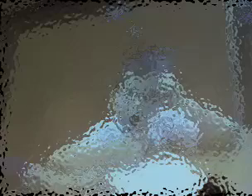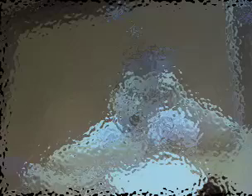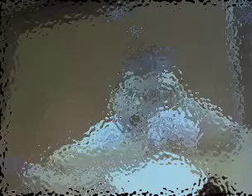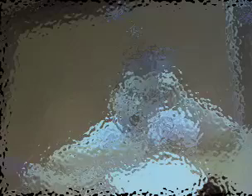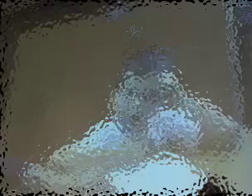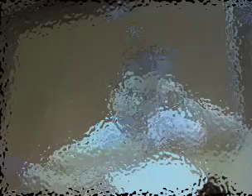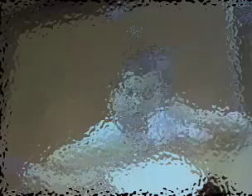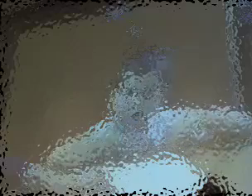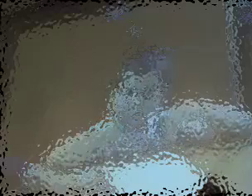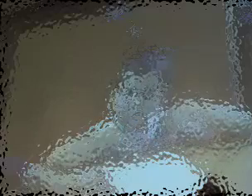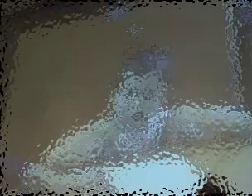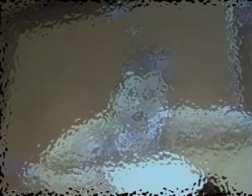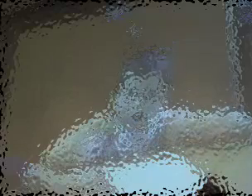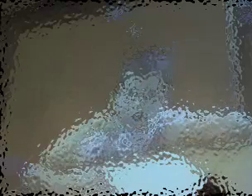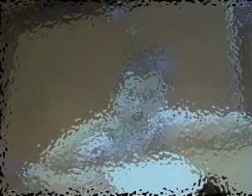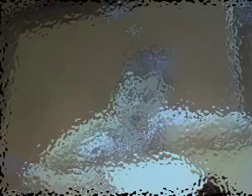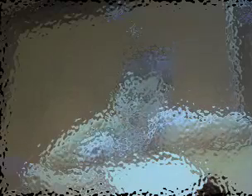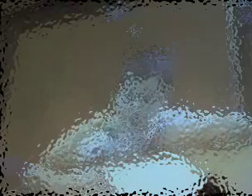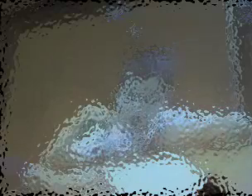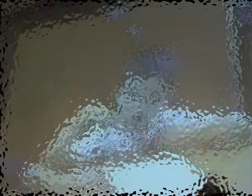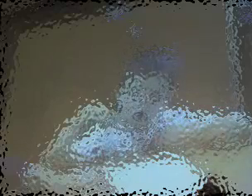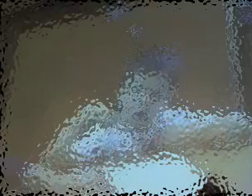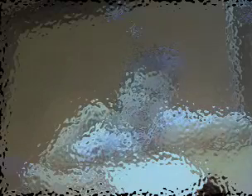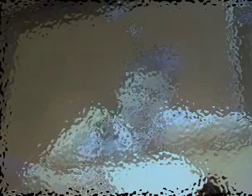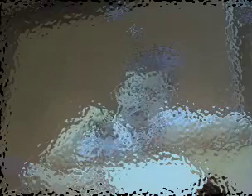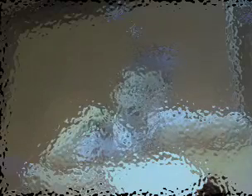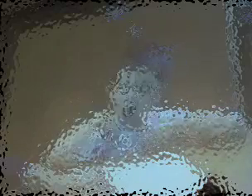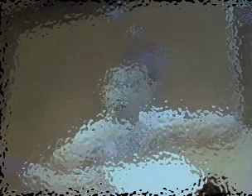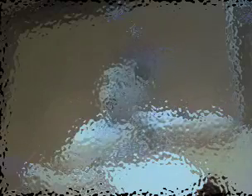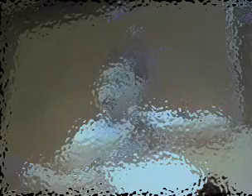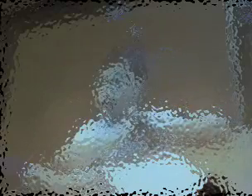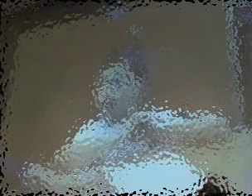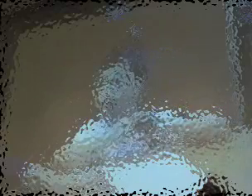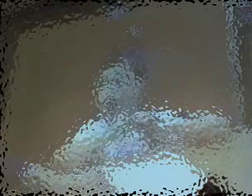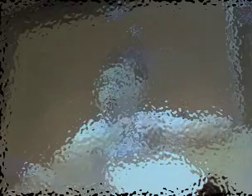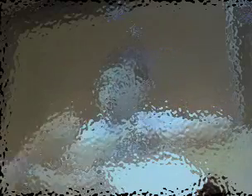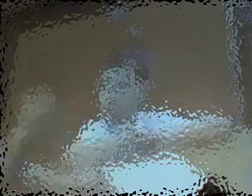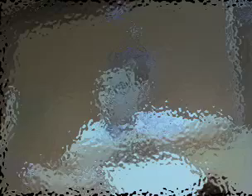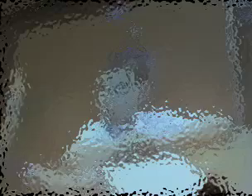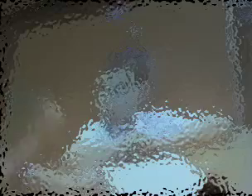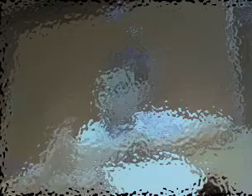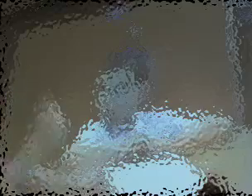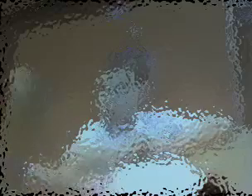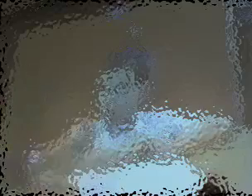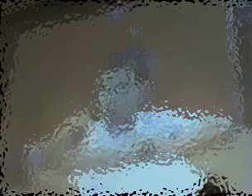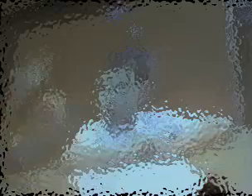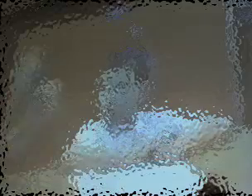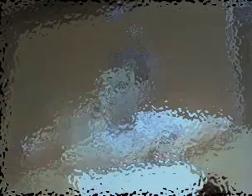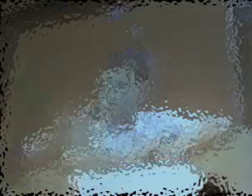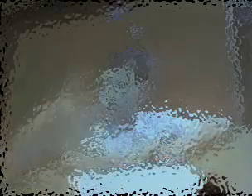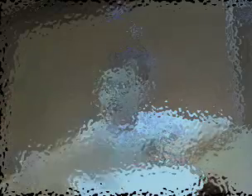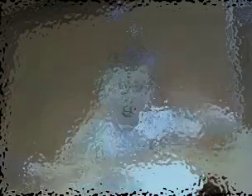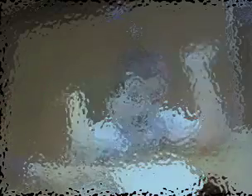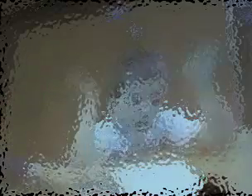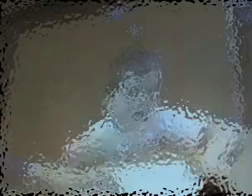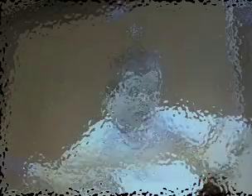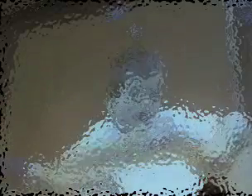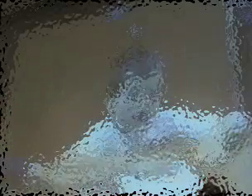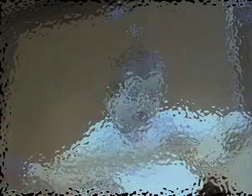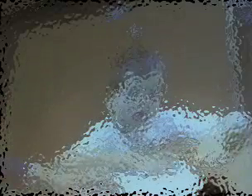Will not. Happy. See me. Hold. I don't know what you're saying. You need to give me the